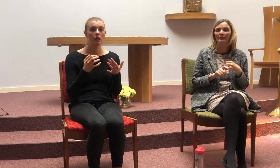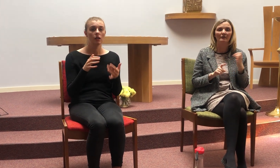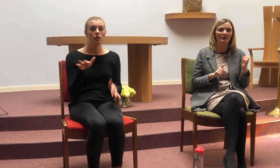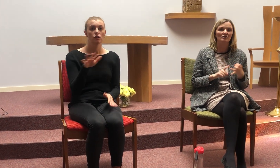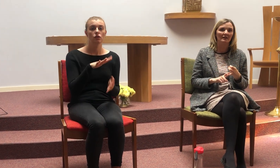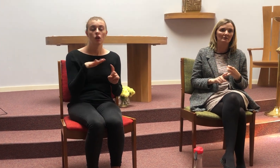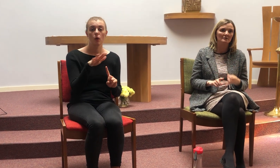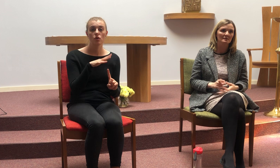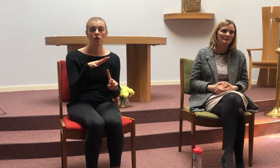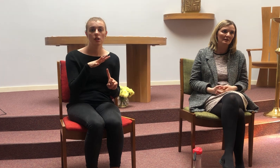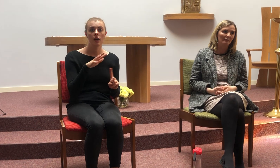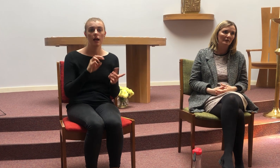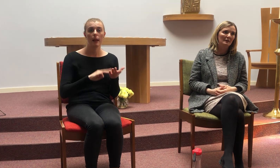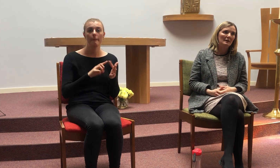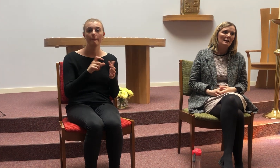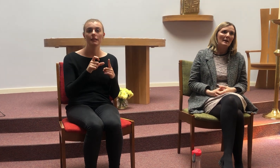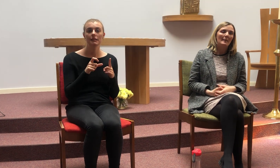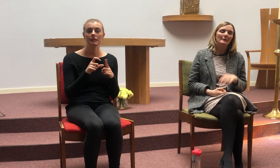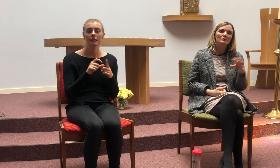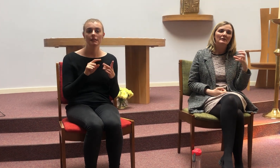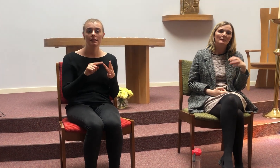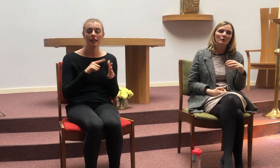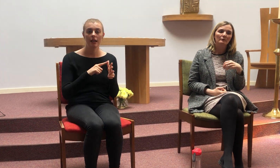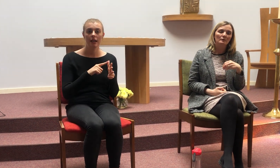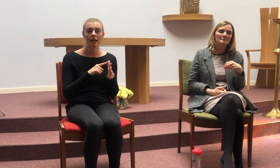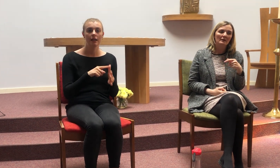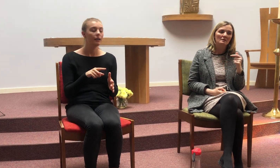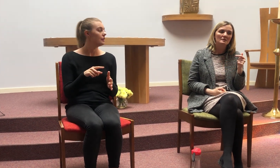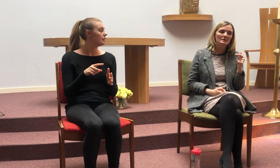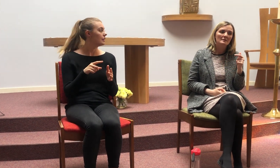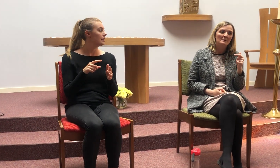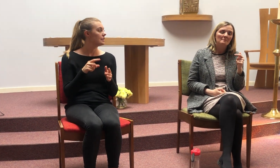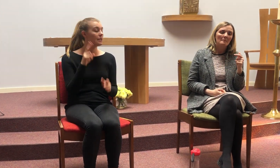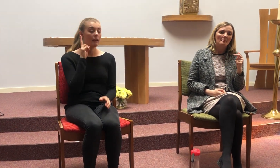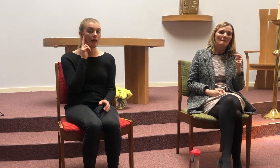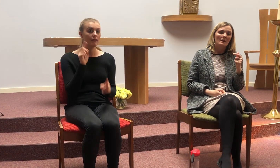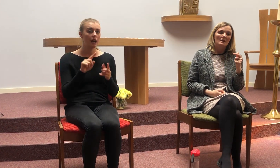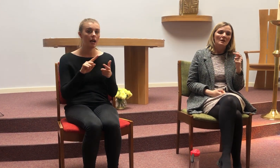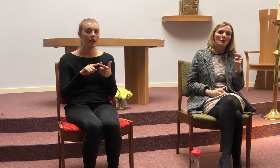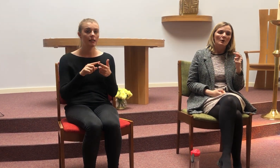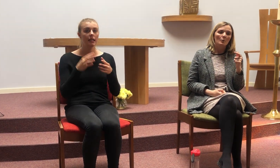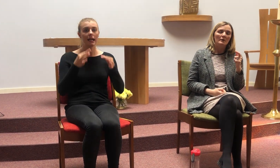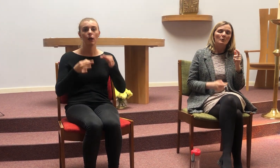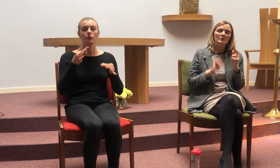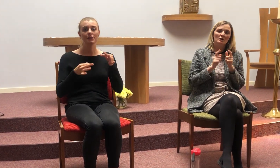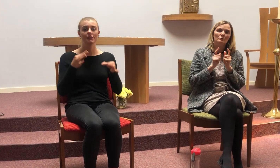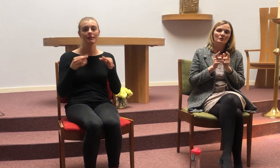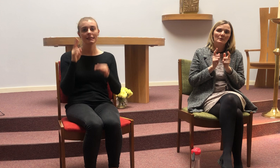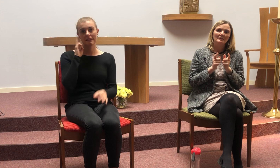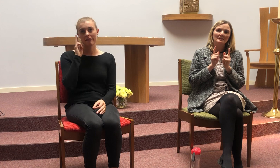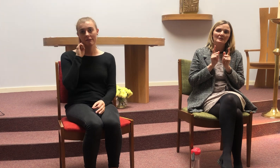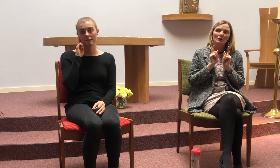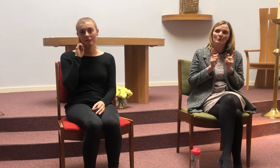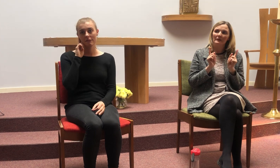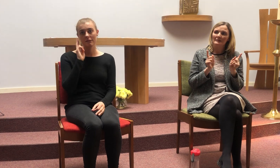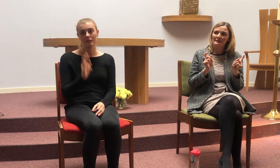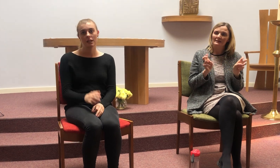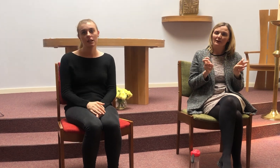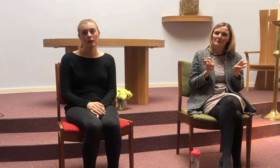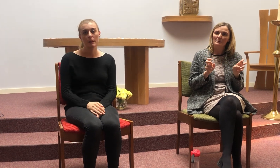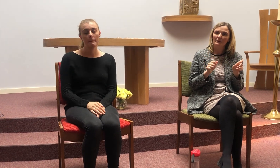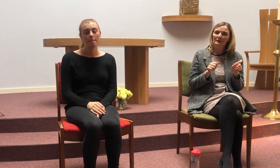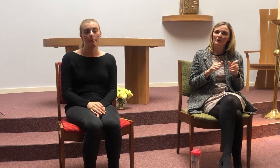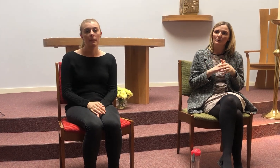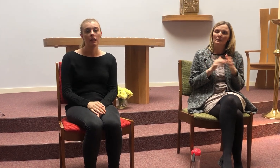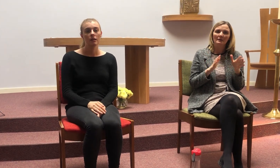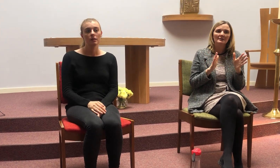one of our financial accountants are deaf. And that was really important for us because we don't just want tokenistic